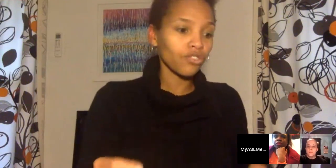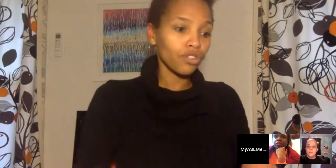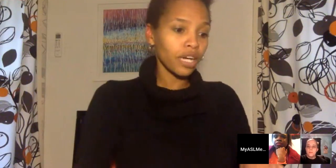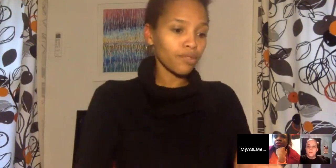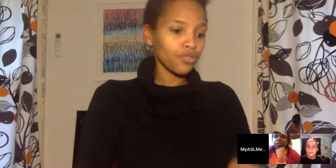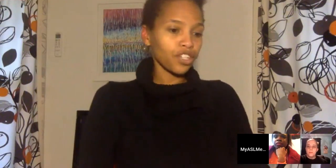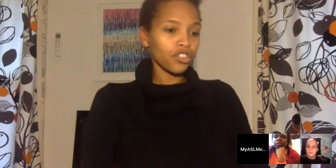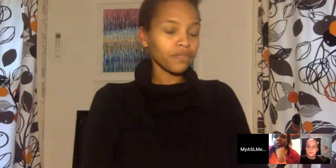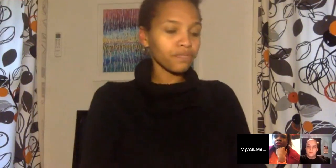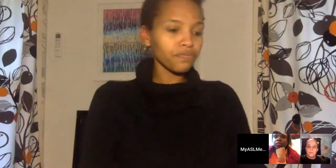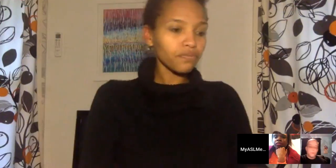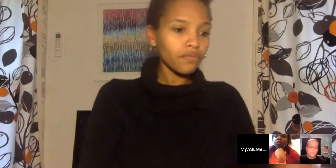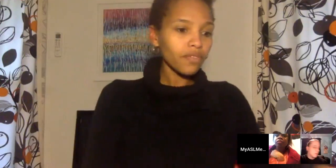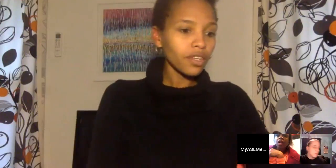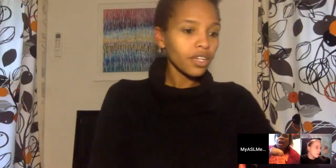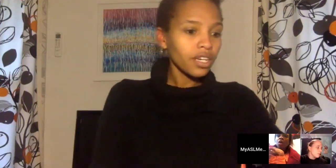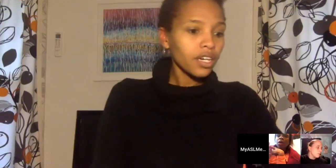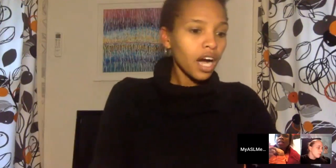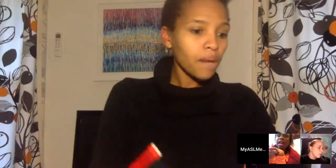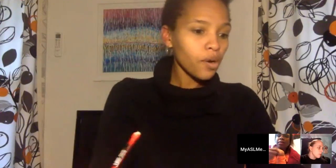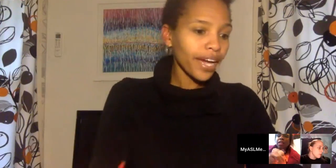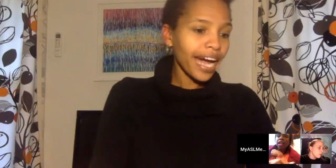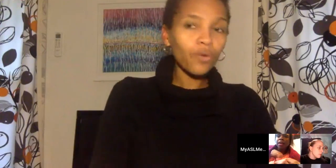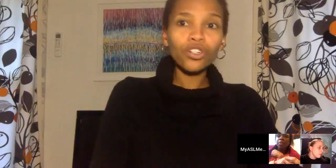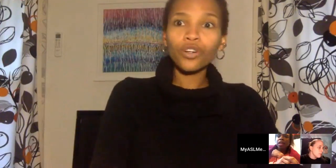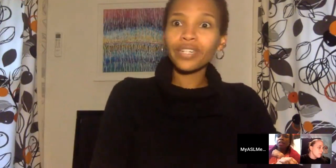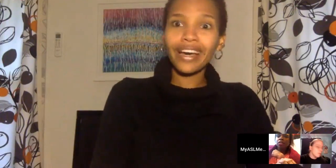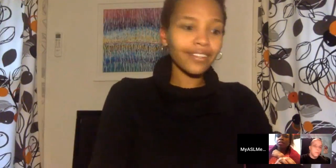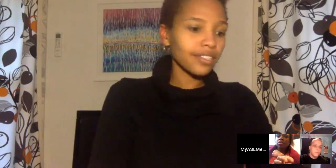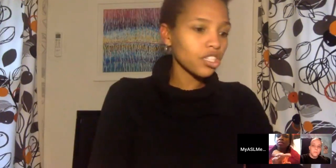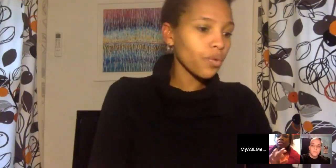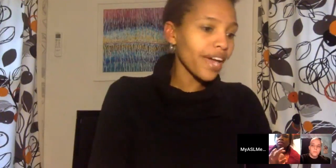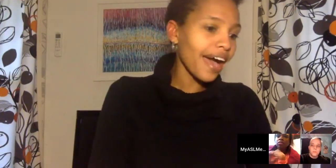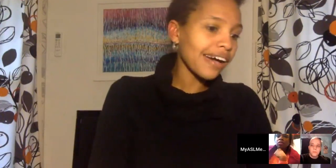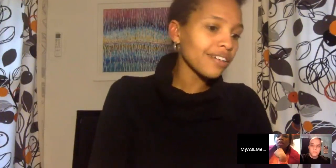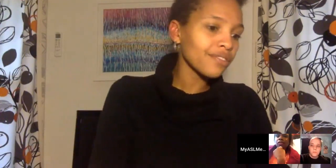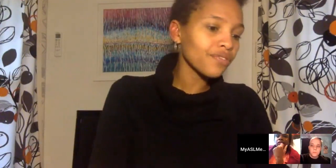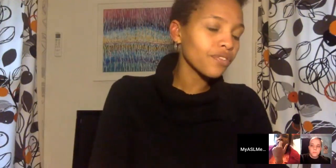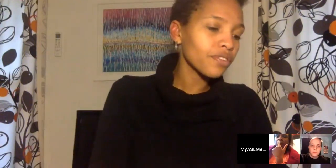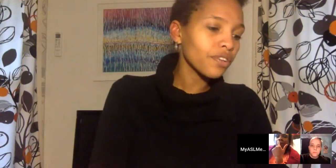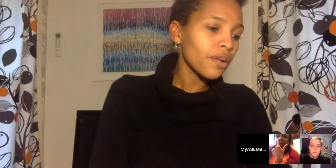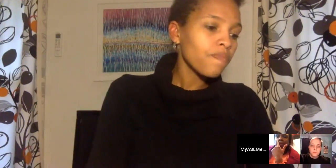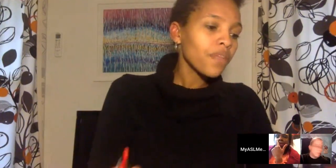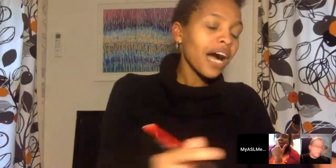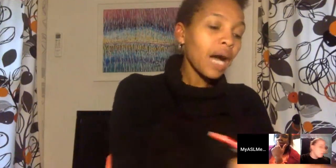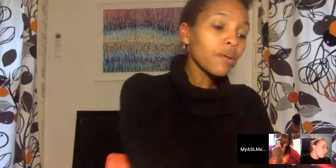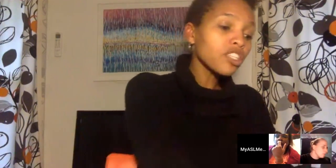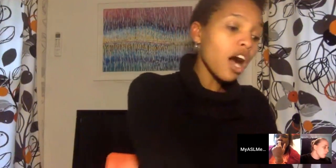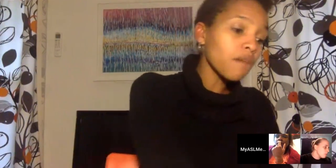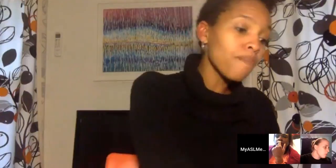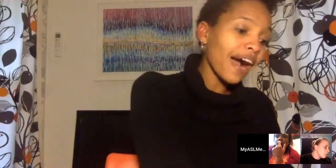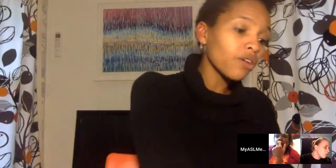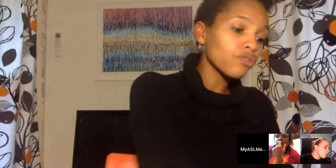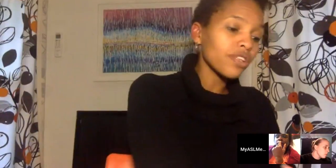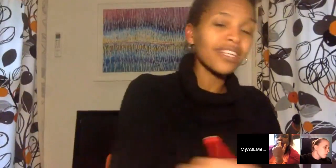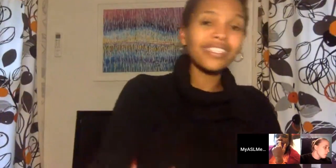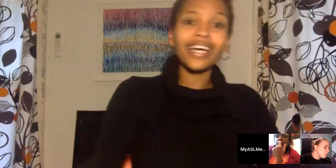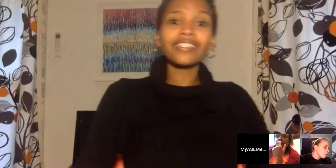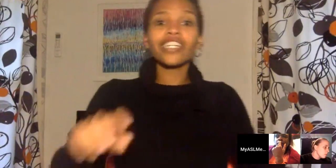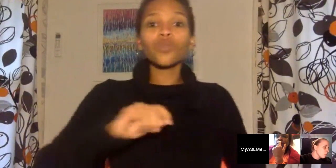Good observation. Okay, I will go next. So I want to talk about the sentence where